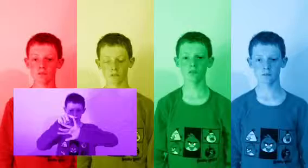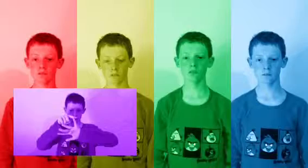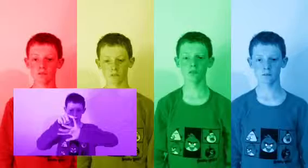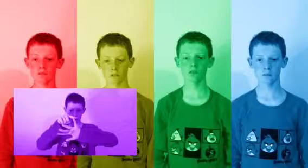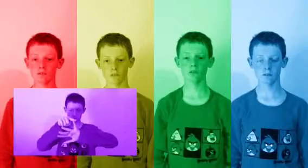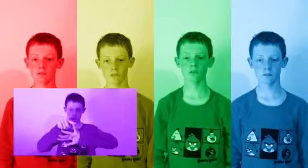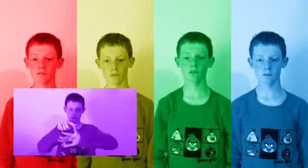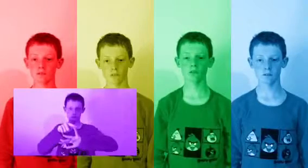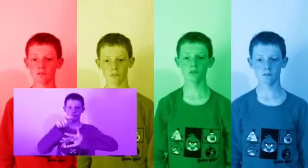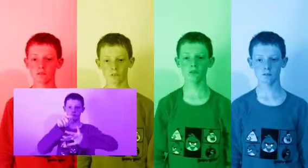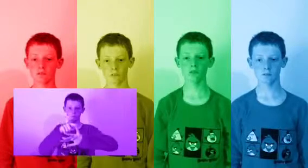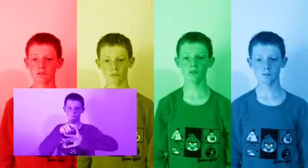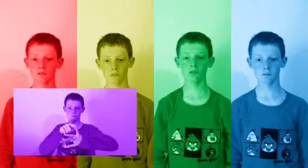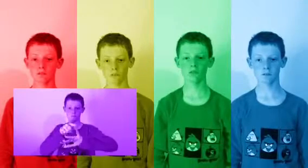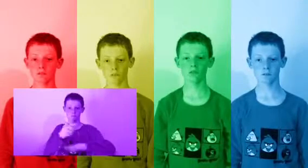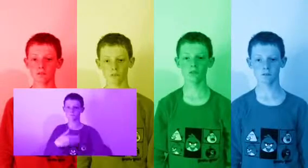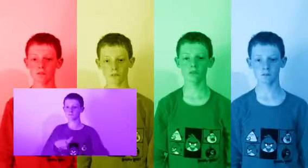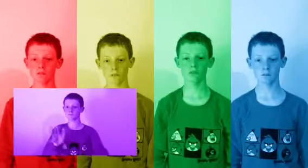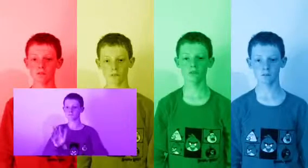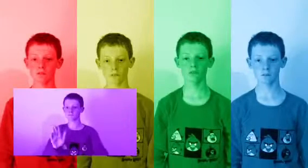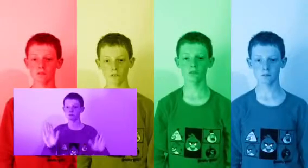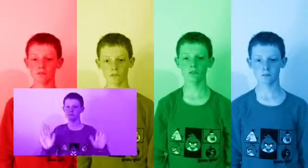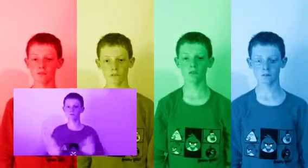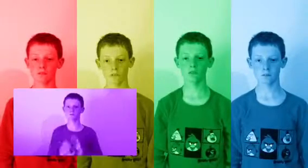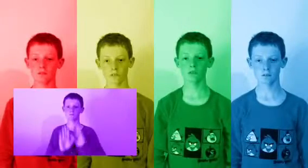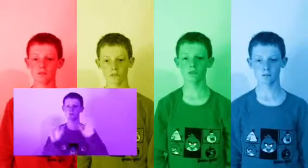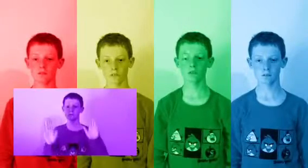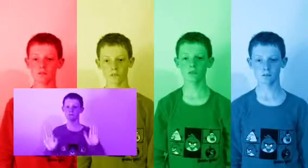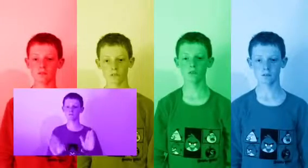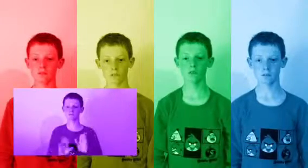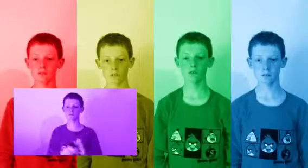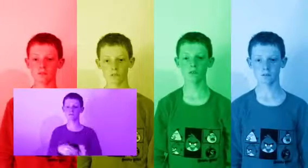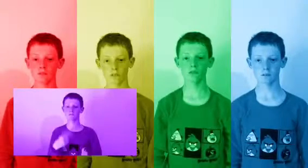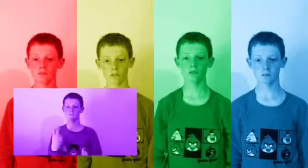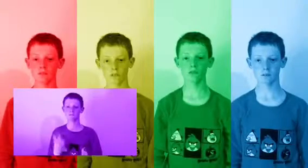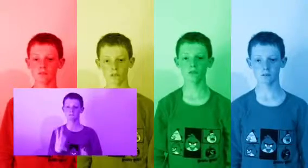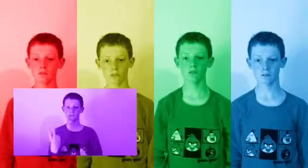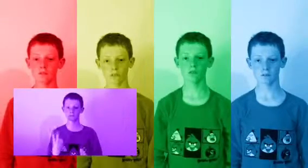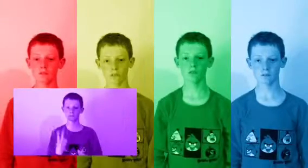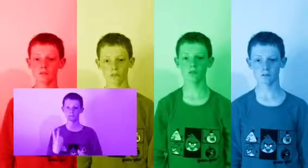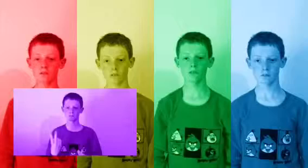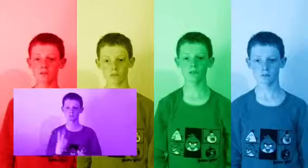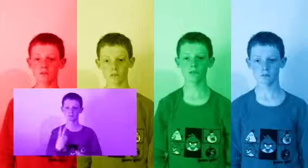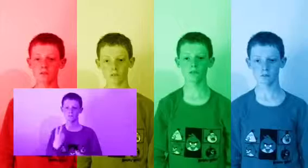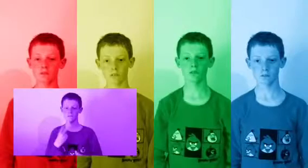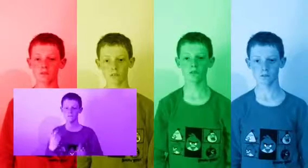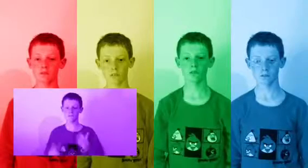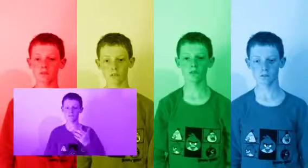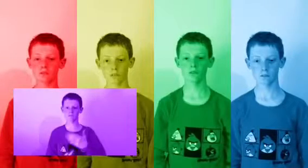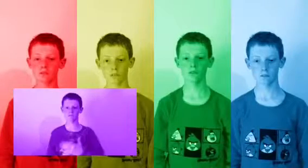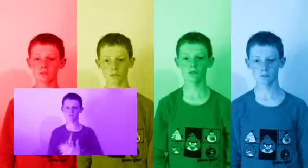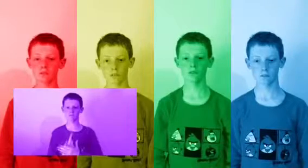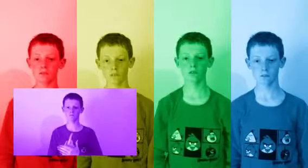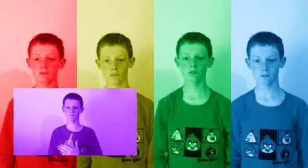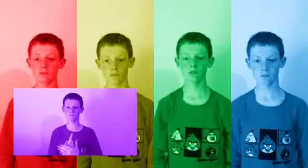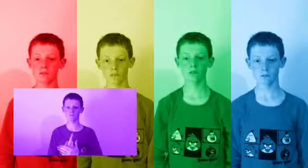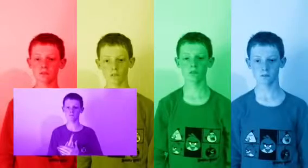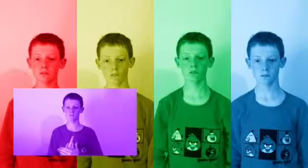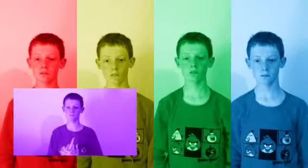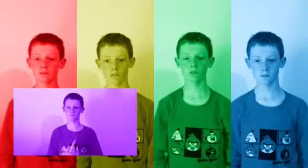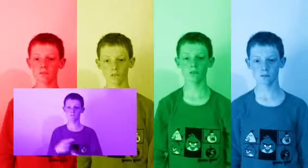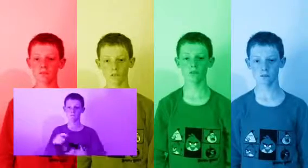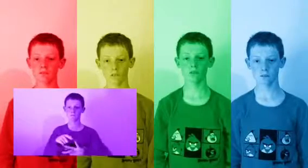O-U, you went away on holiday, let's see what U's up to,